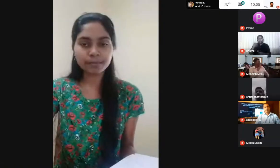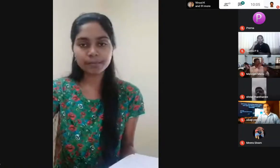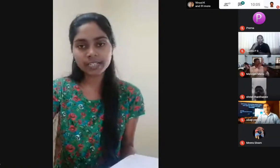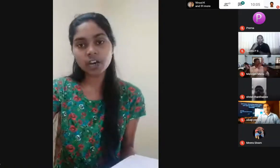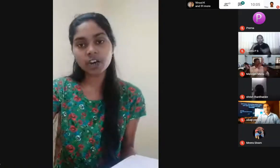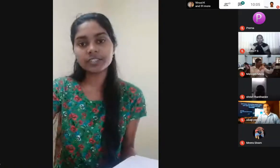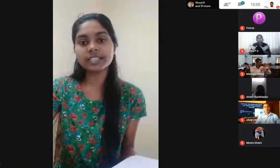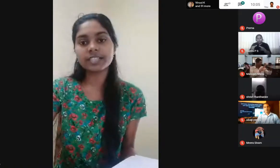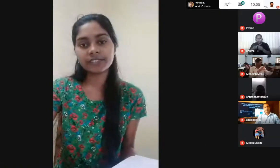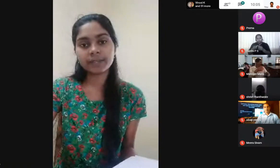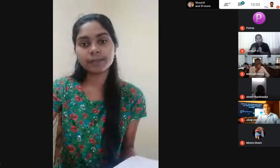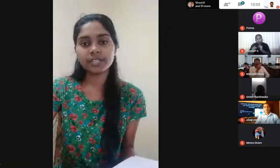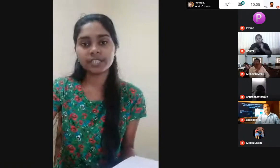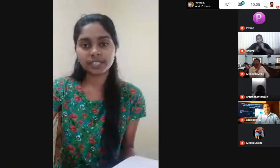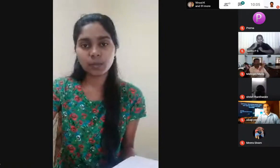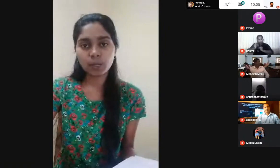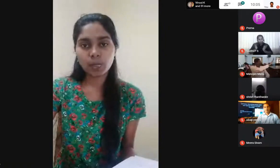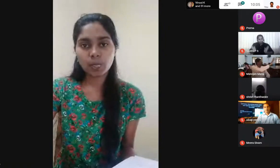development of the deaf community.